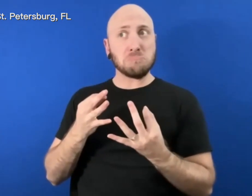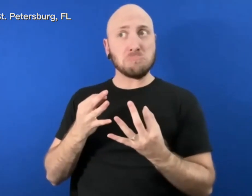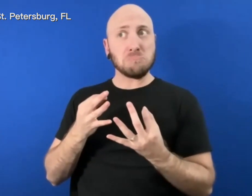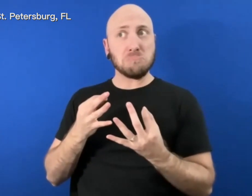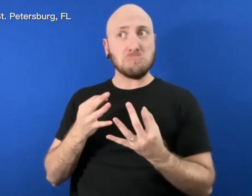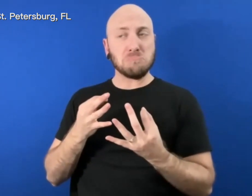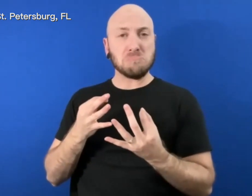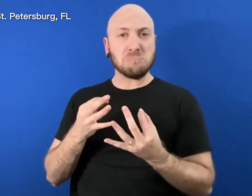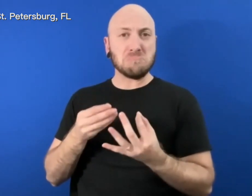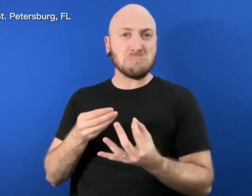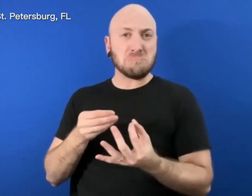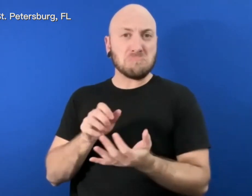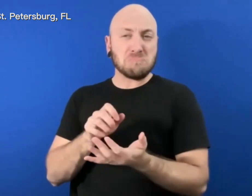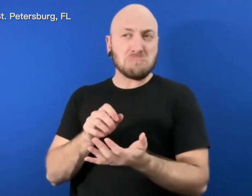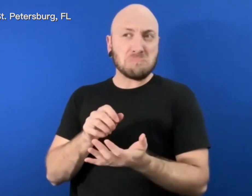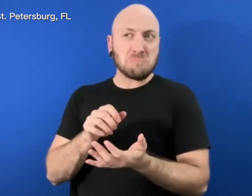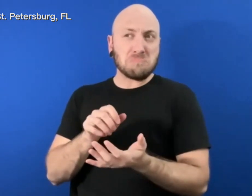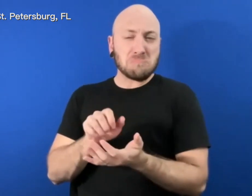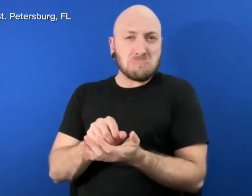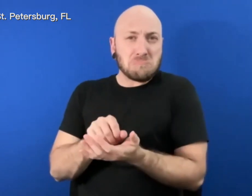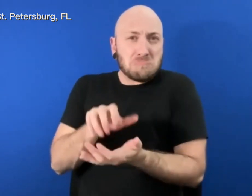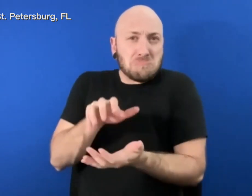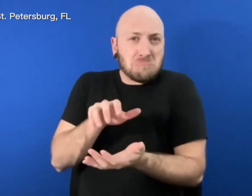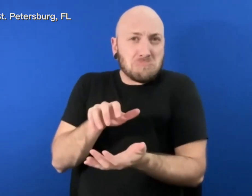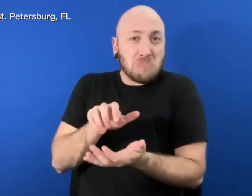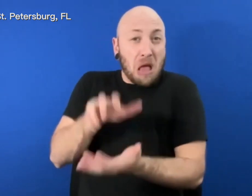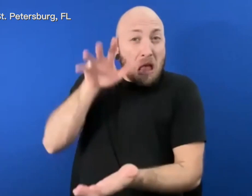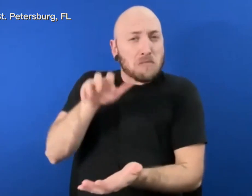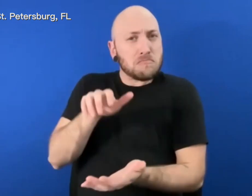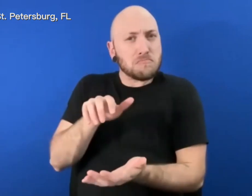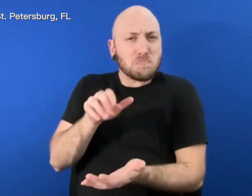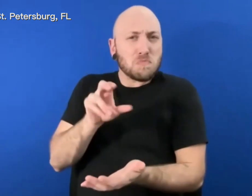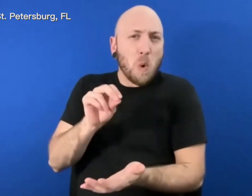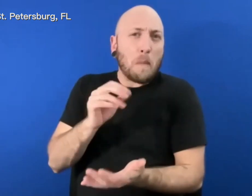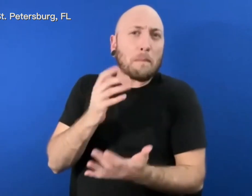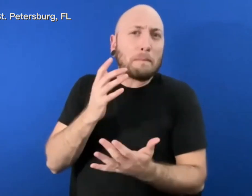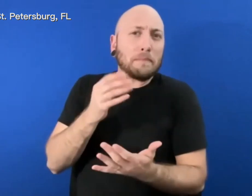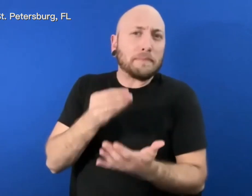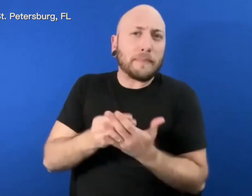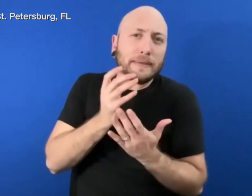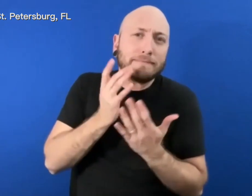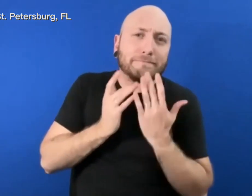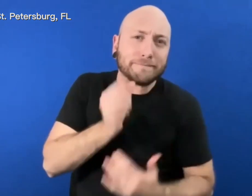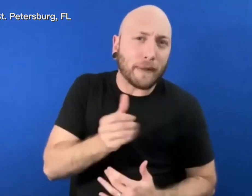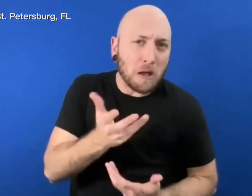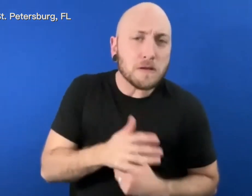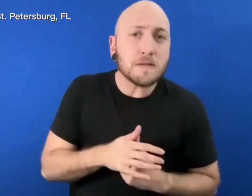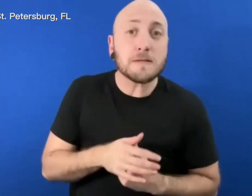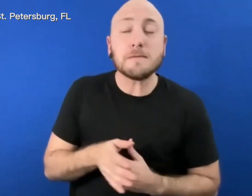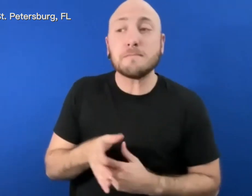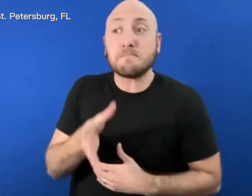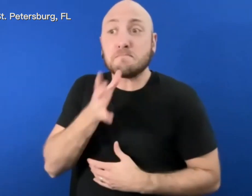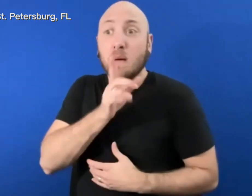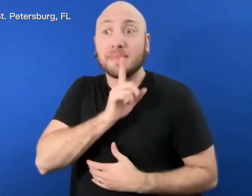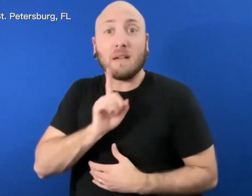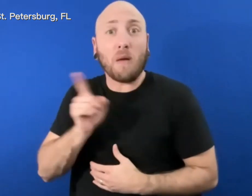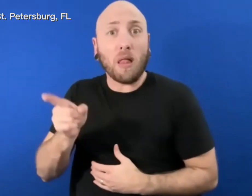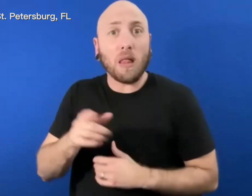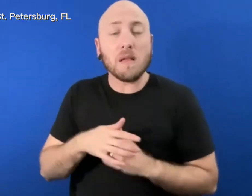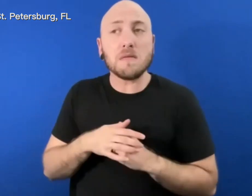or anything like that, but my mom was a single mom. And she too, she drinks and uses drugs